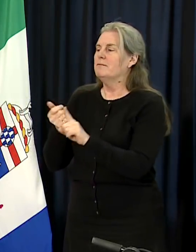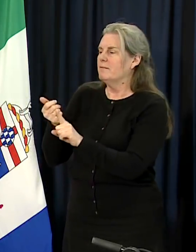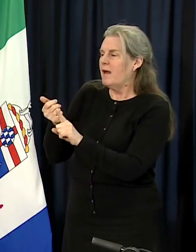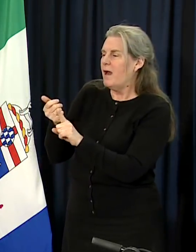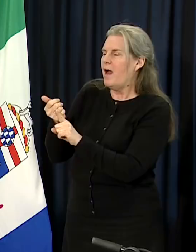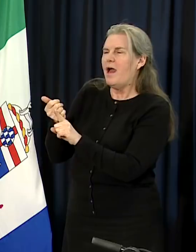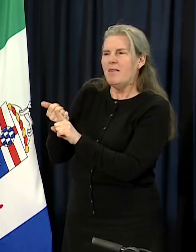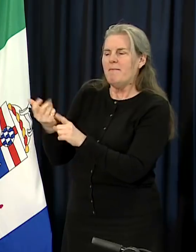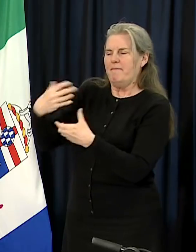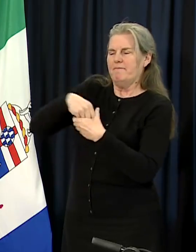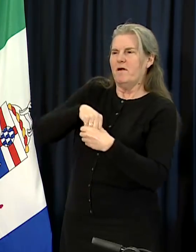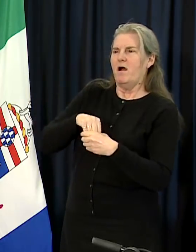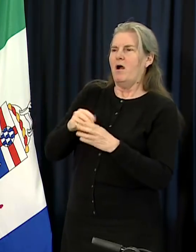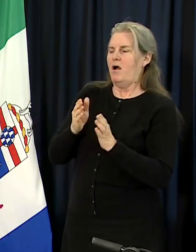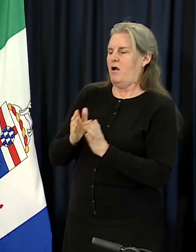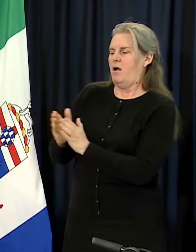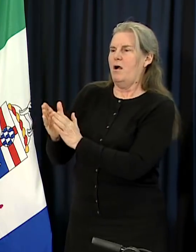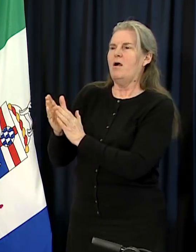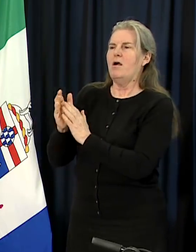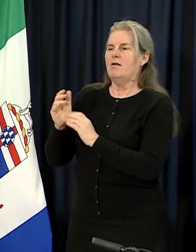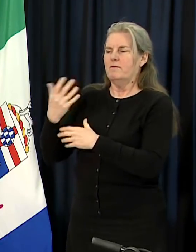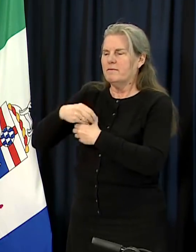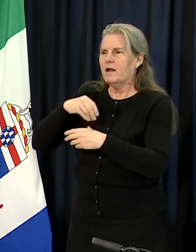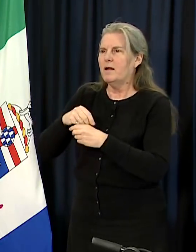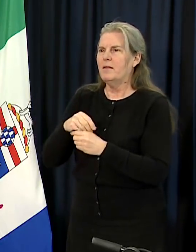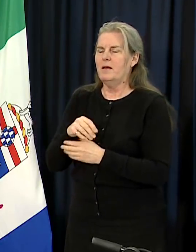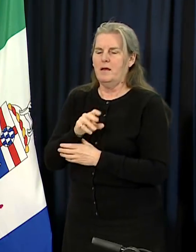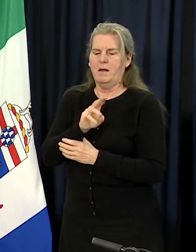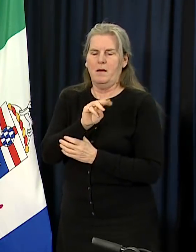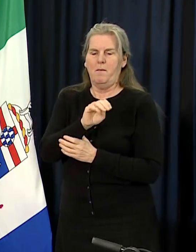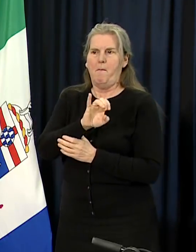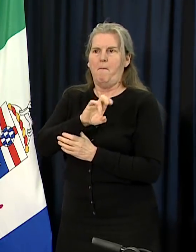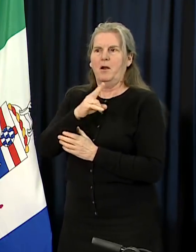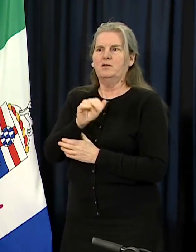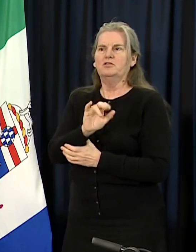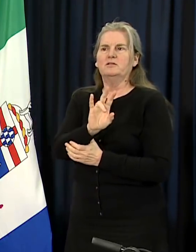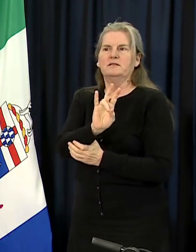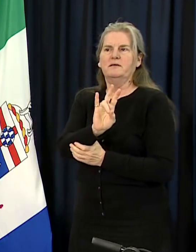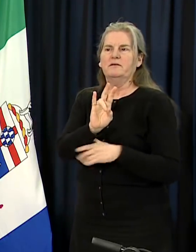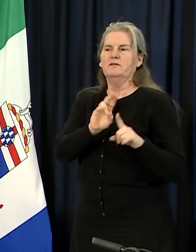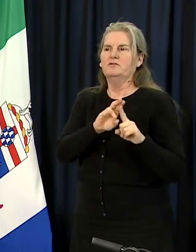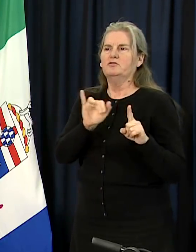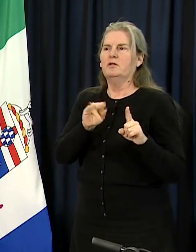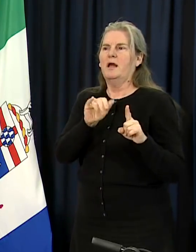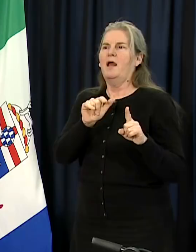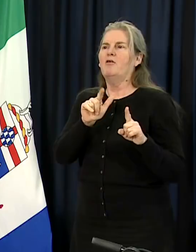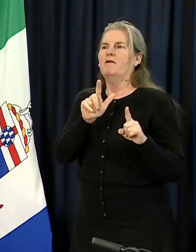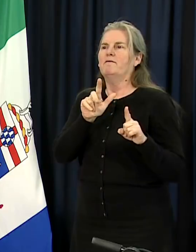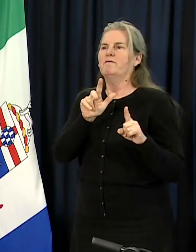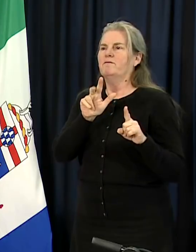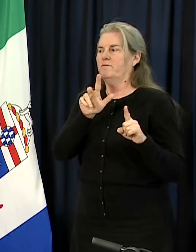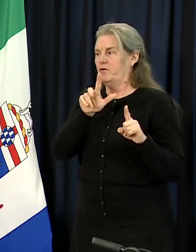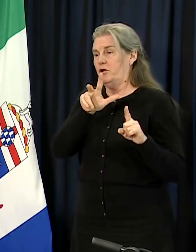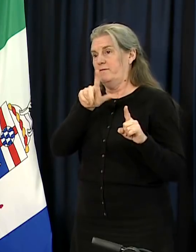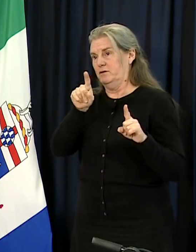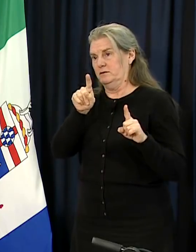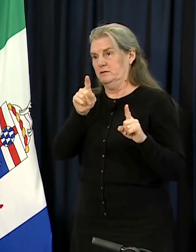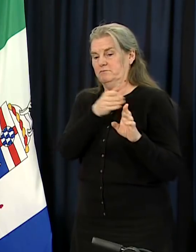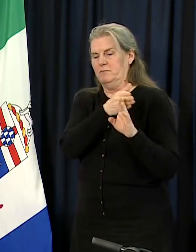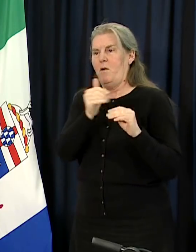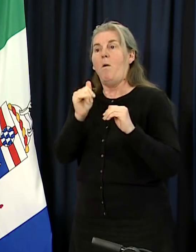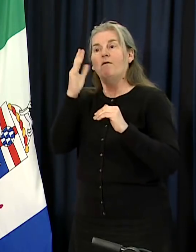COVID-19 between March 7th and July 31st that was expected to have more than 50